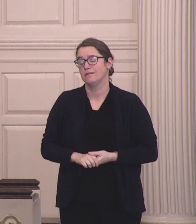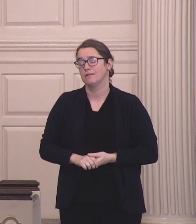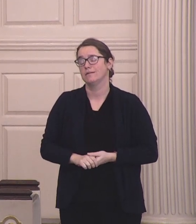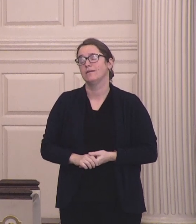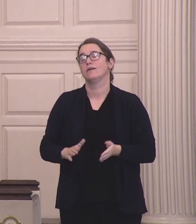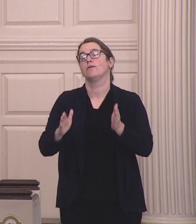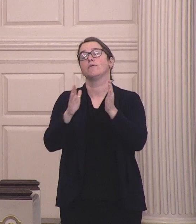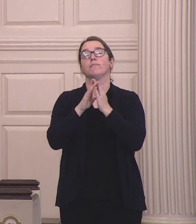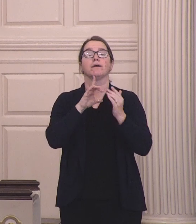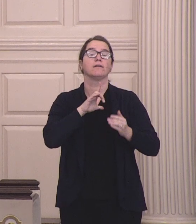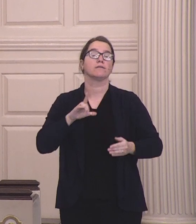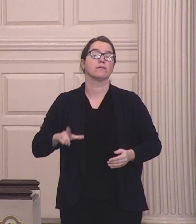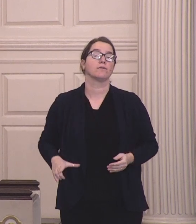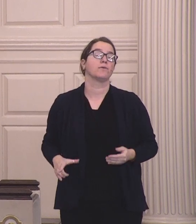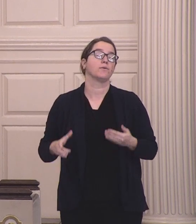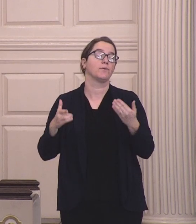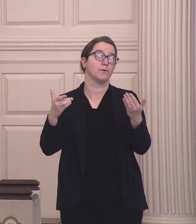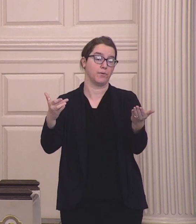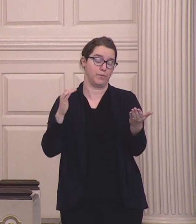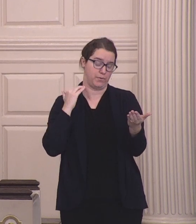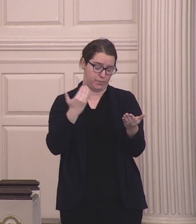we pray to the Lord.